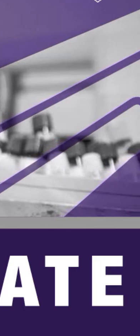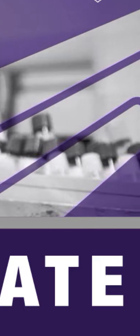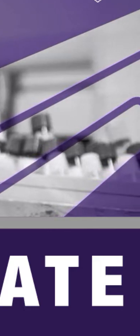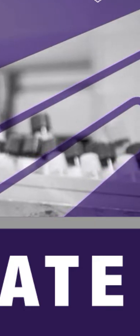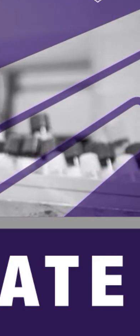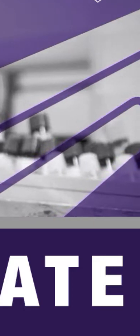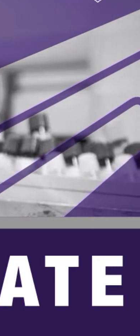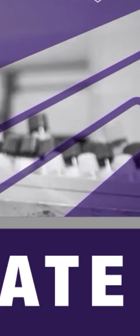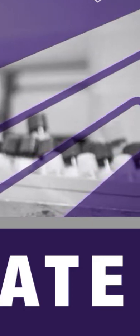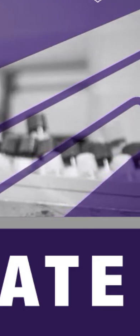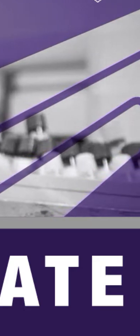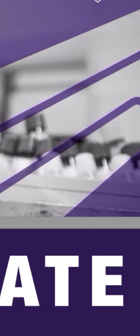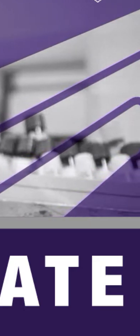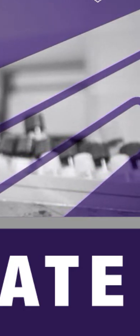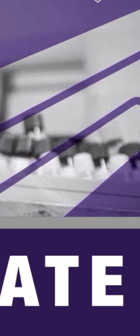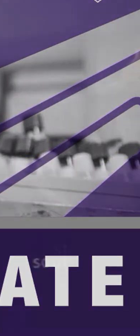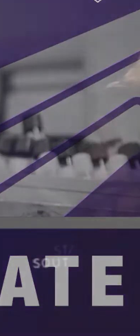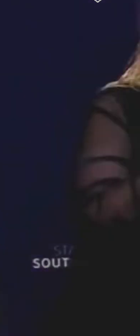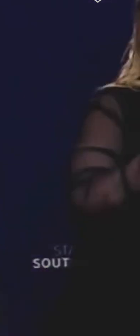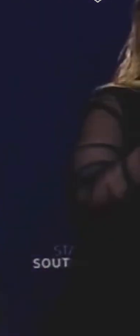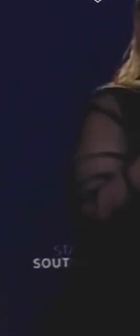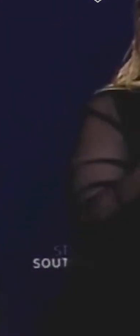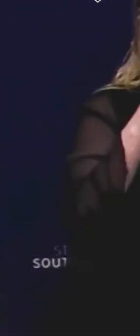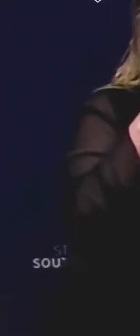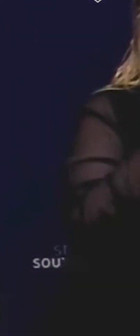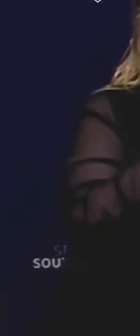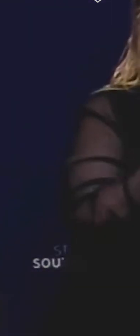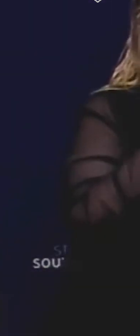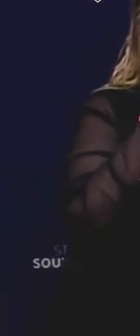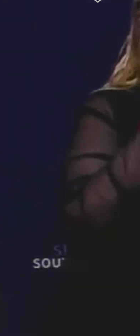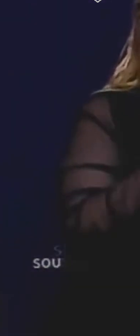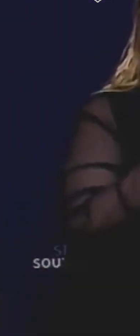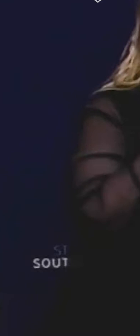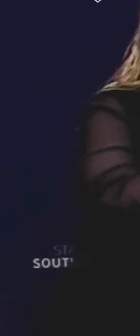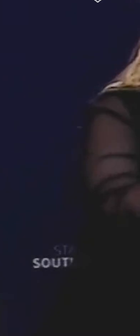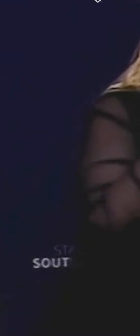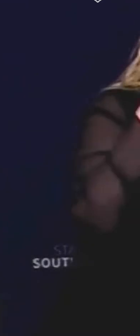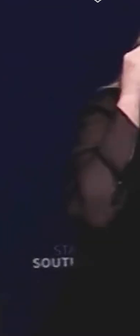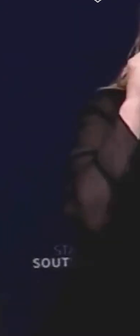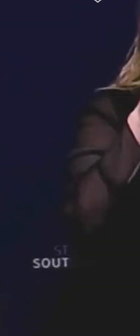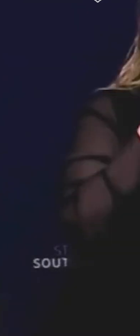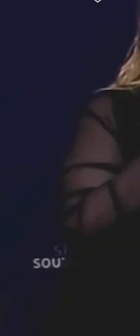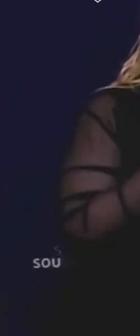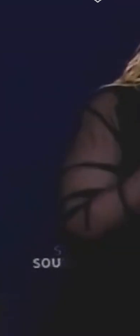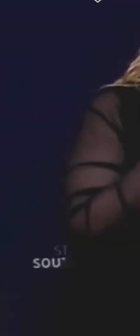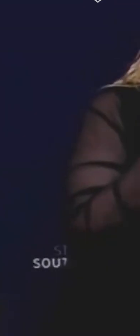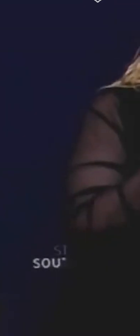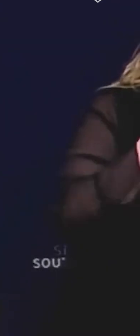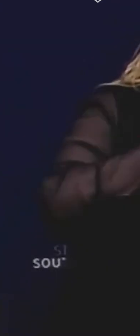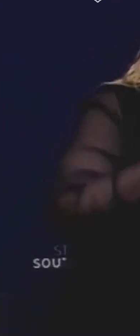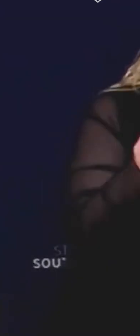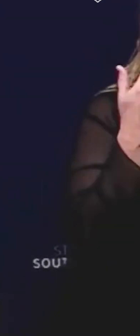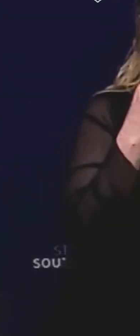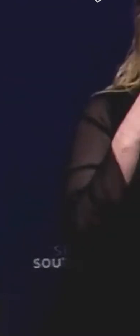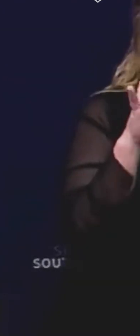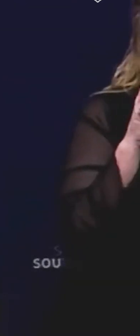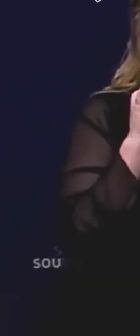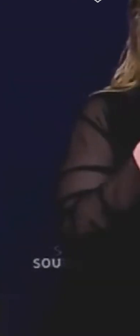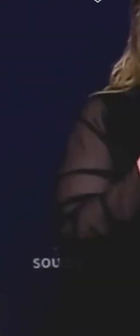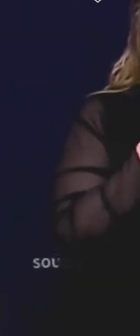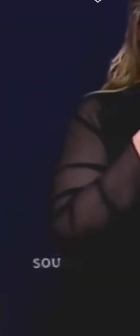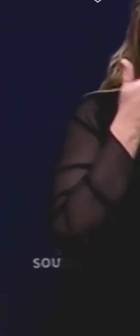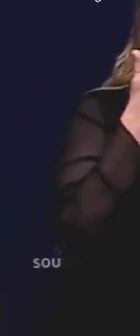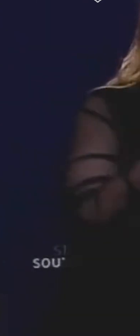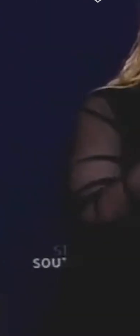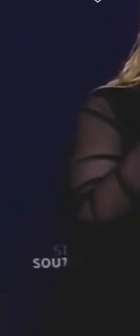Governor Kristi Noem will extend an executive order that requires some South Dakotans to stay at home. That order includes people 65 and